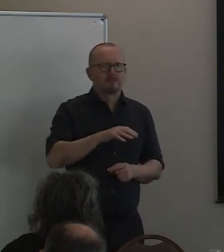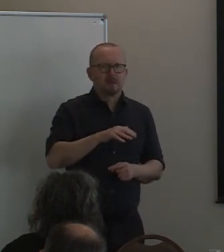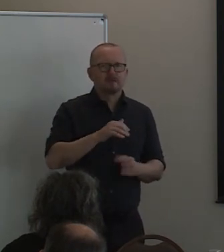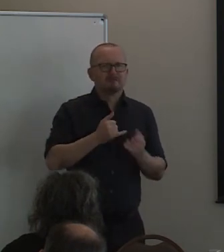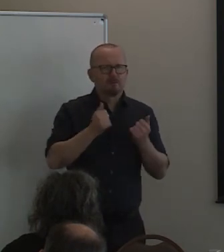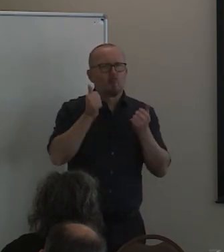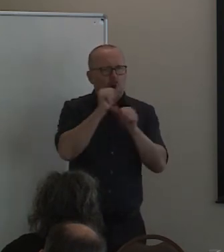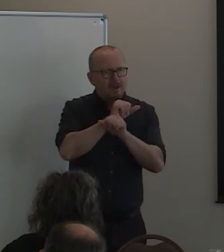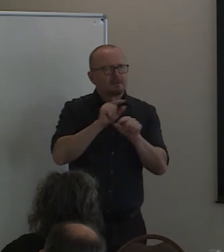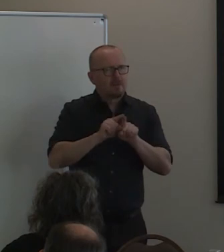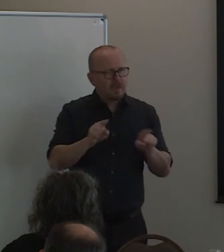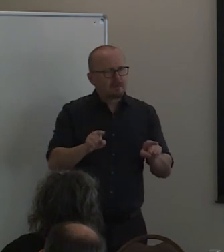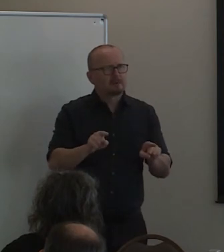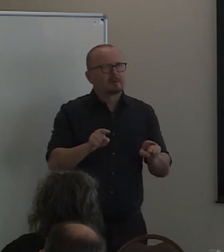regard.